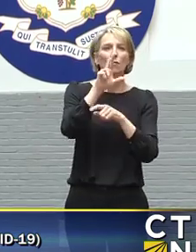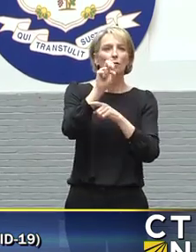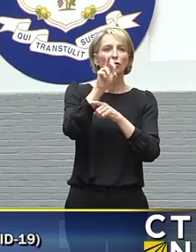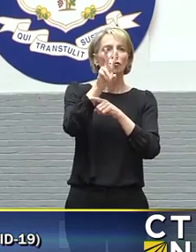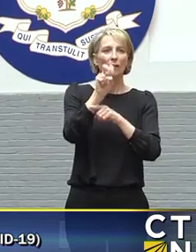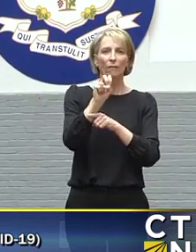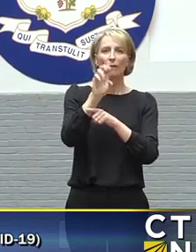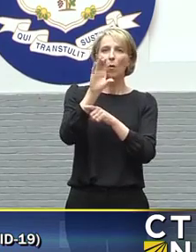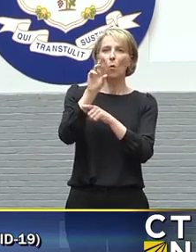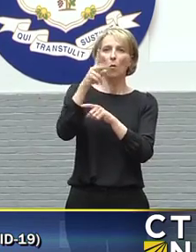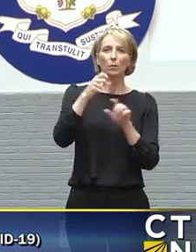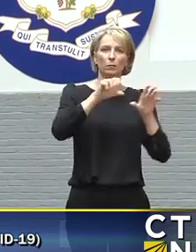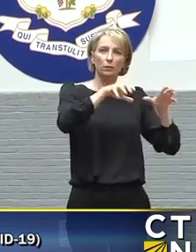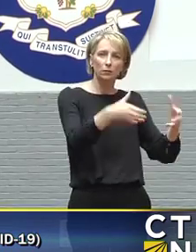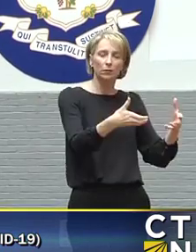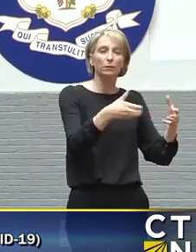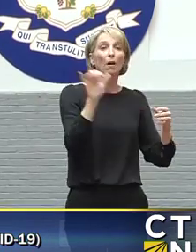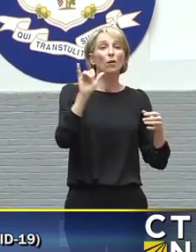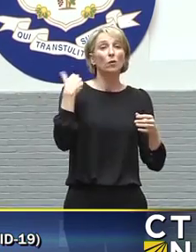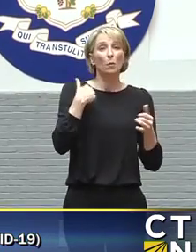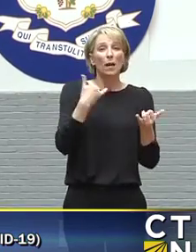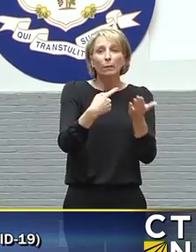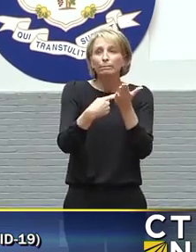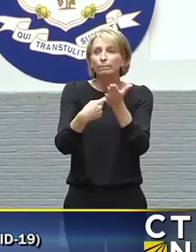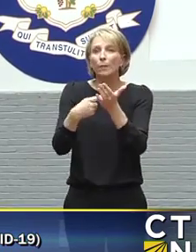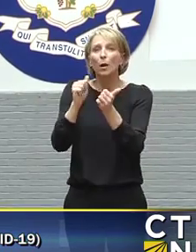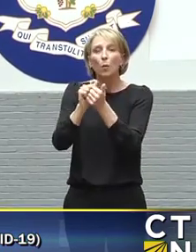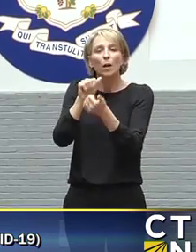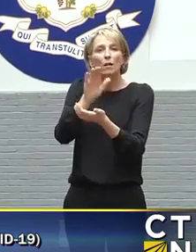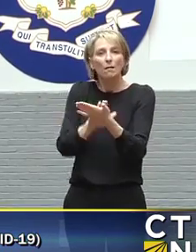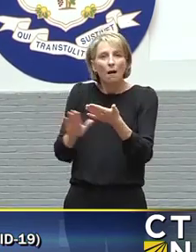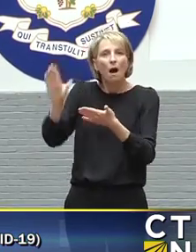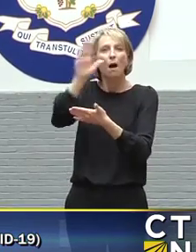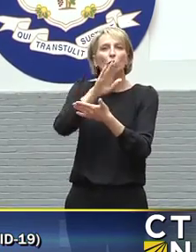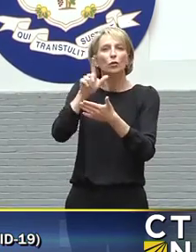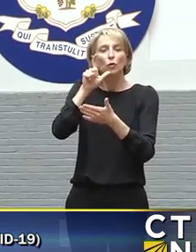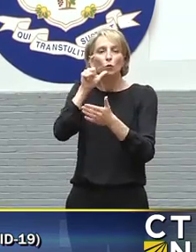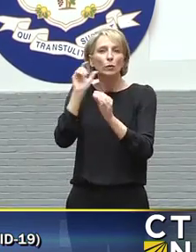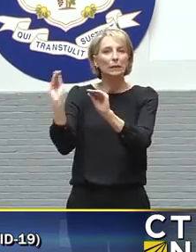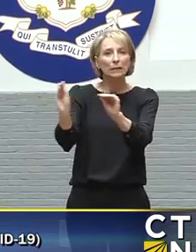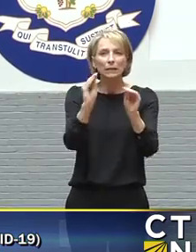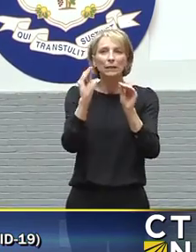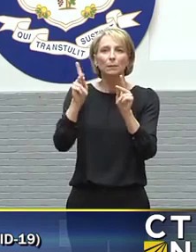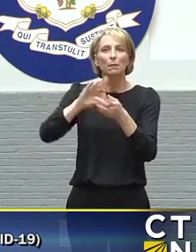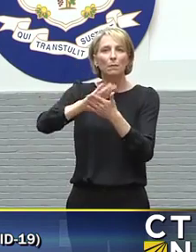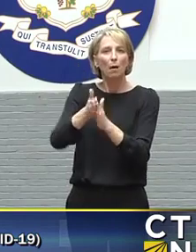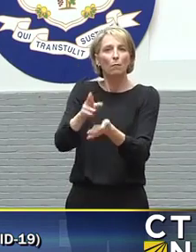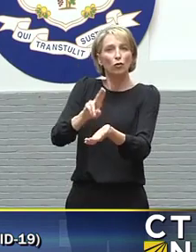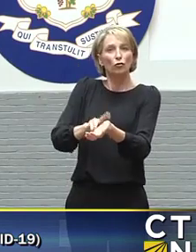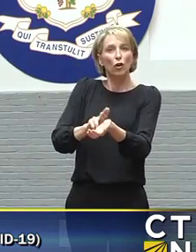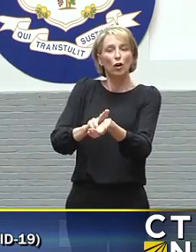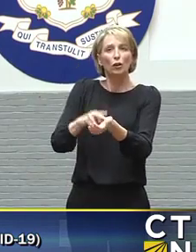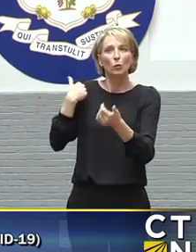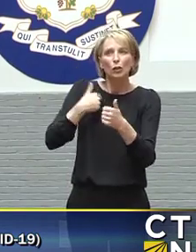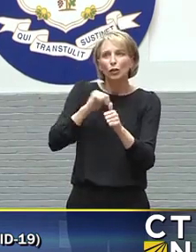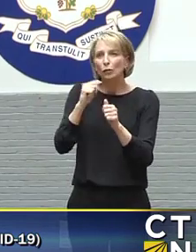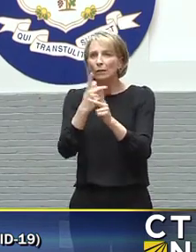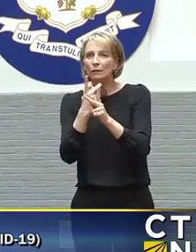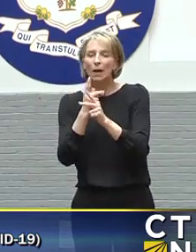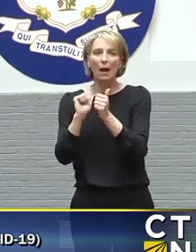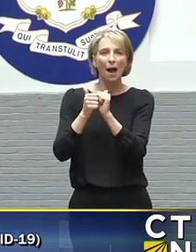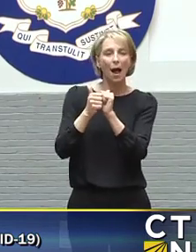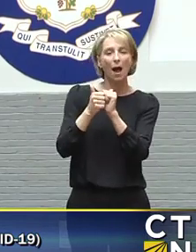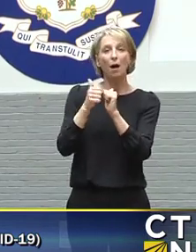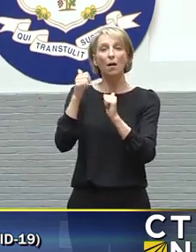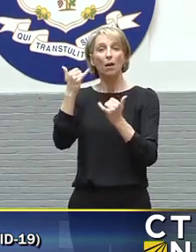to the nursing schools, finding ways to get them more involved earlier. Josh is working on changing the